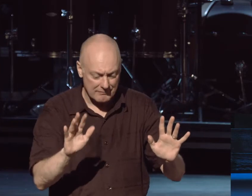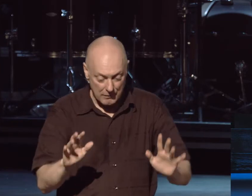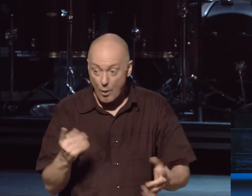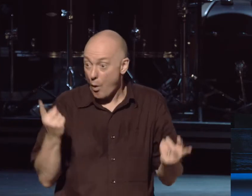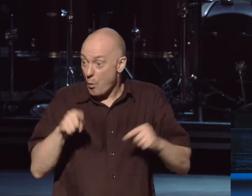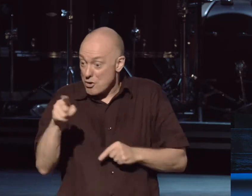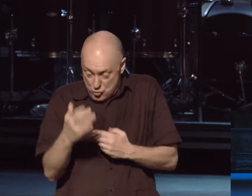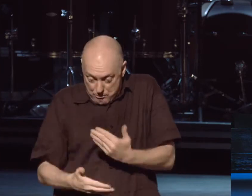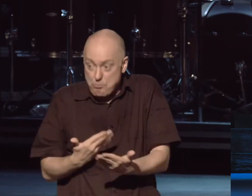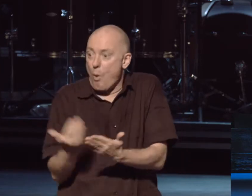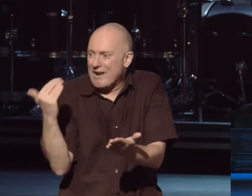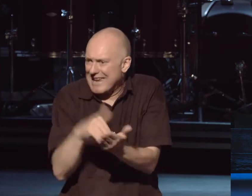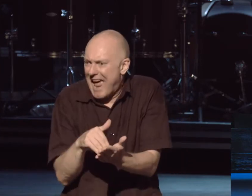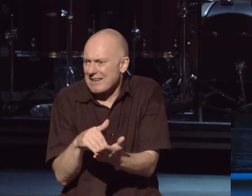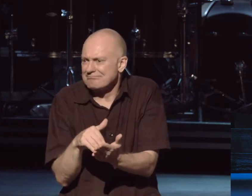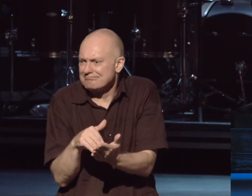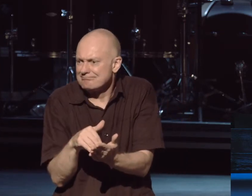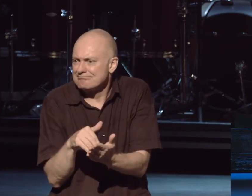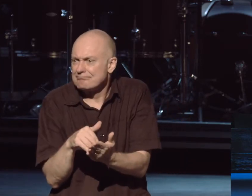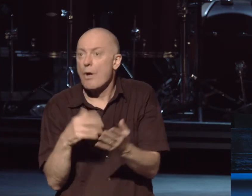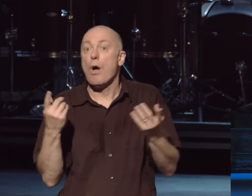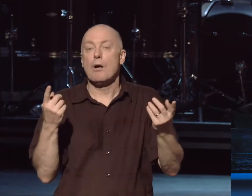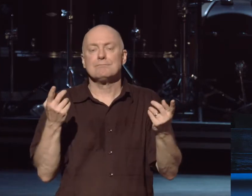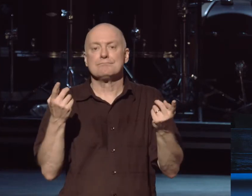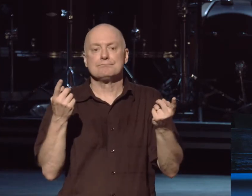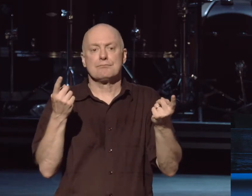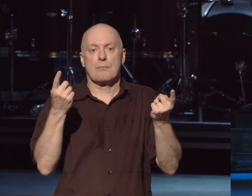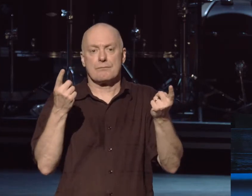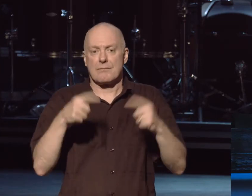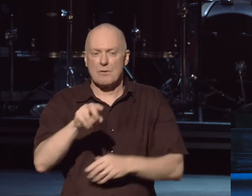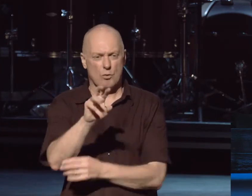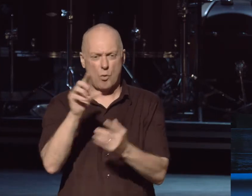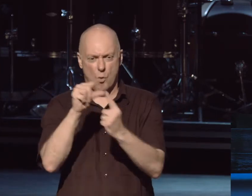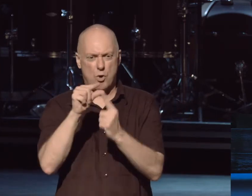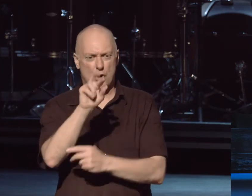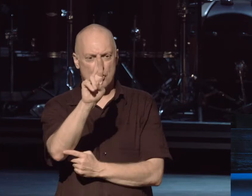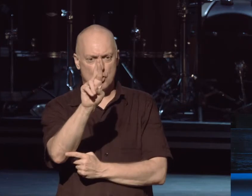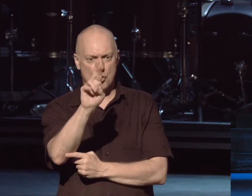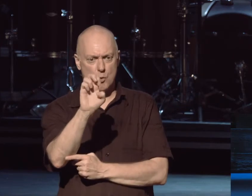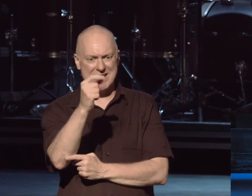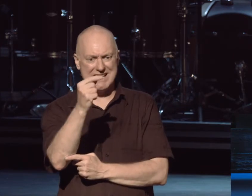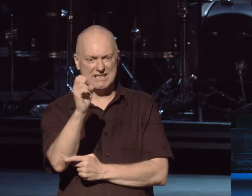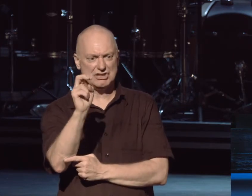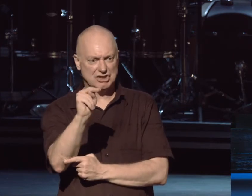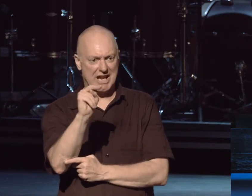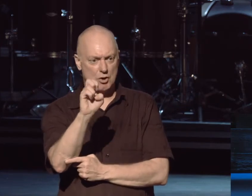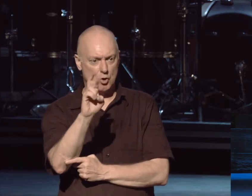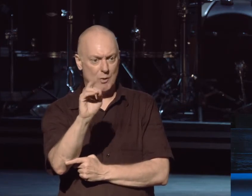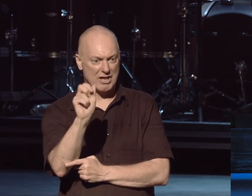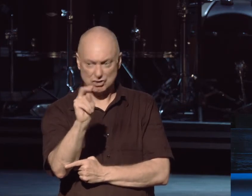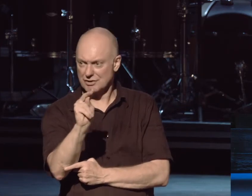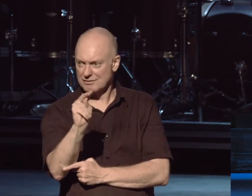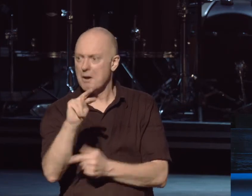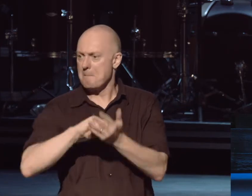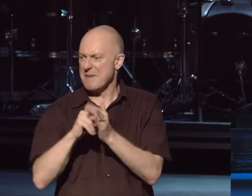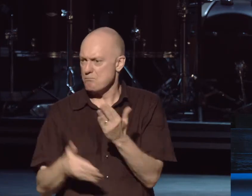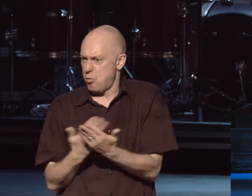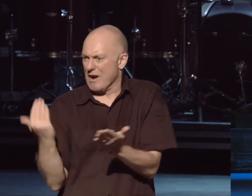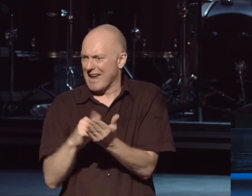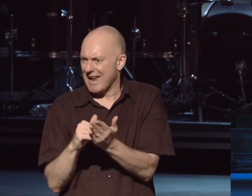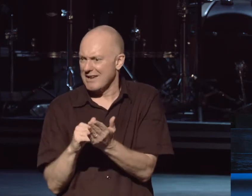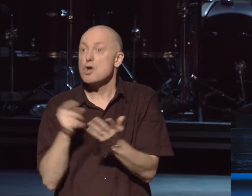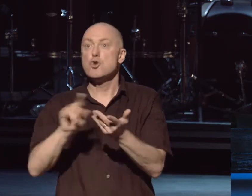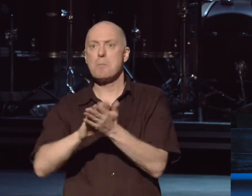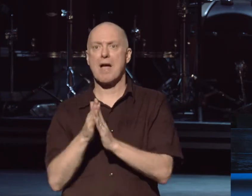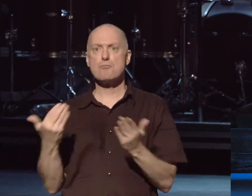Regeneration is the theological term for when we are born again, when we go from death to life, when we are made as new